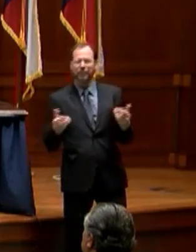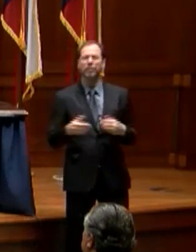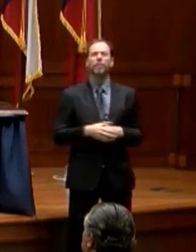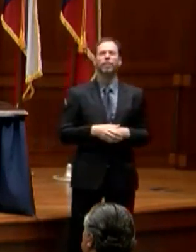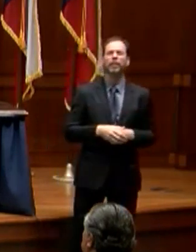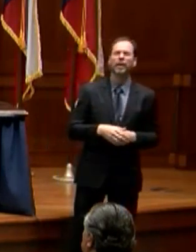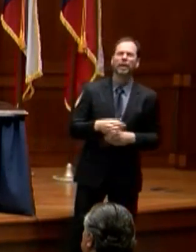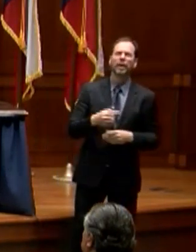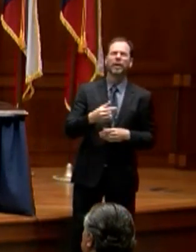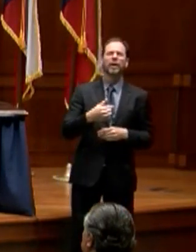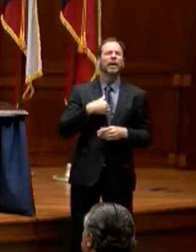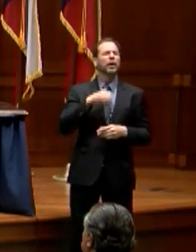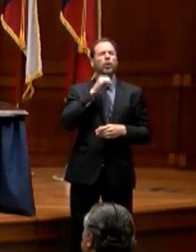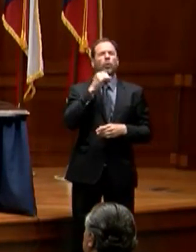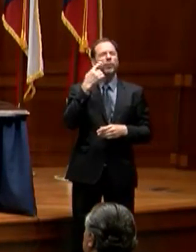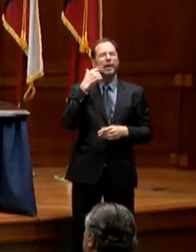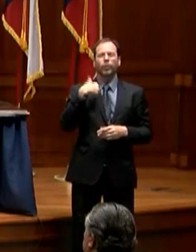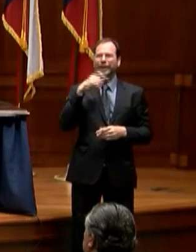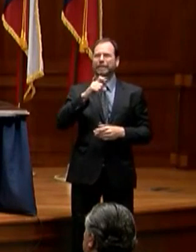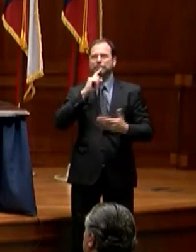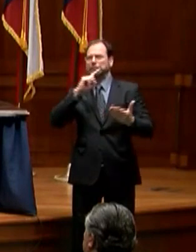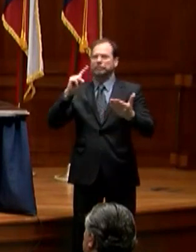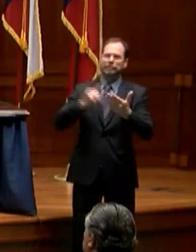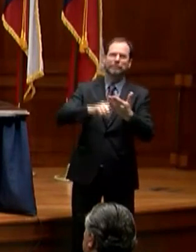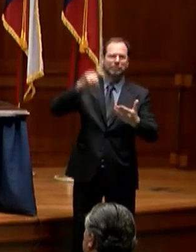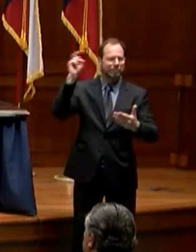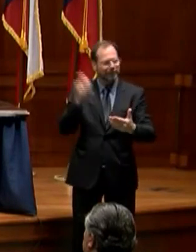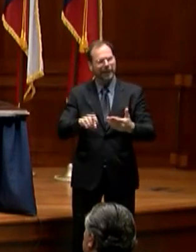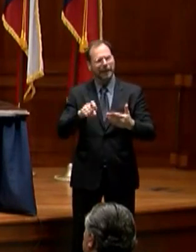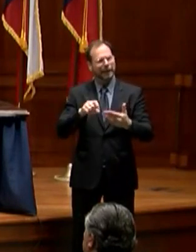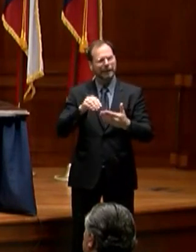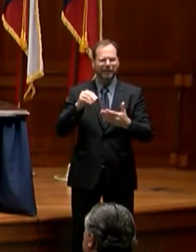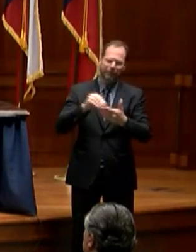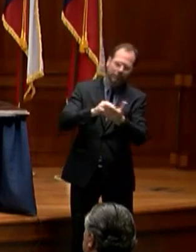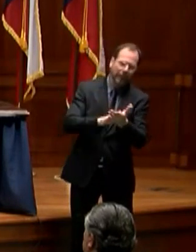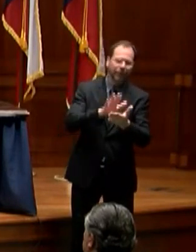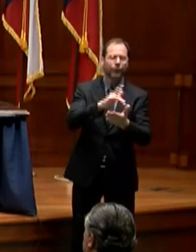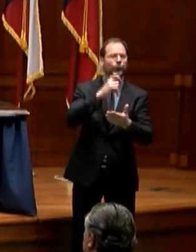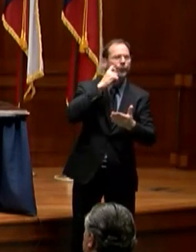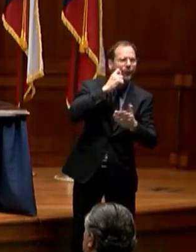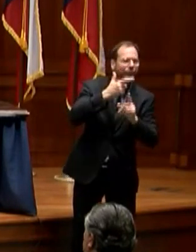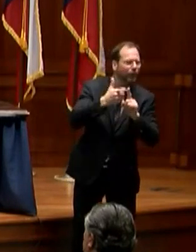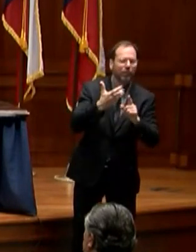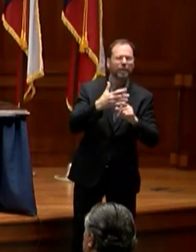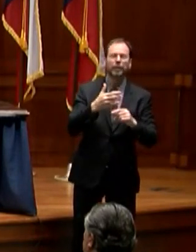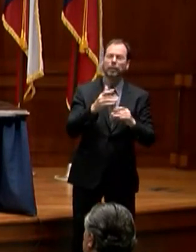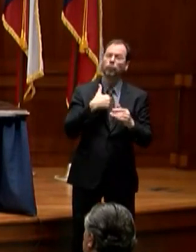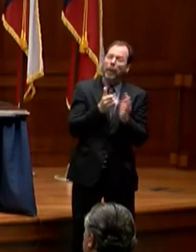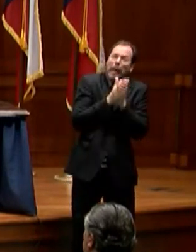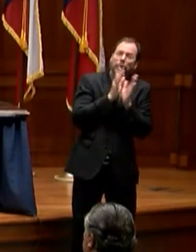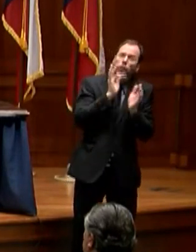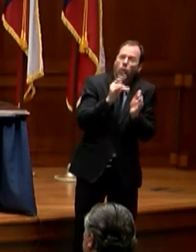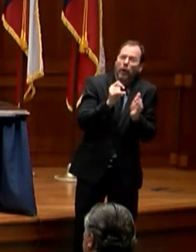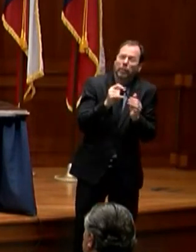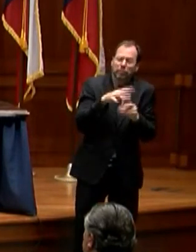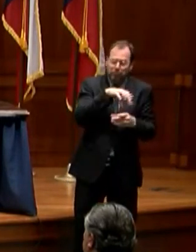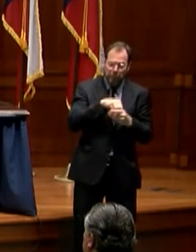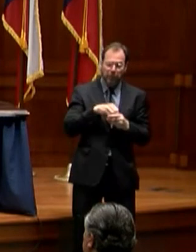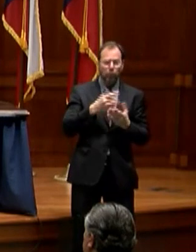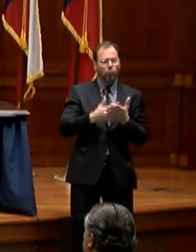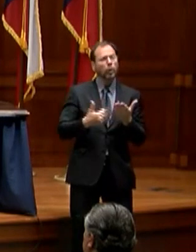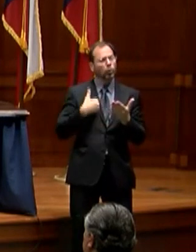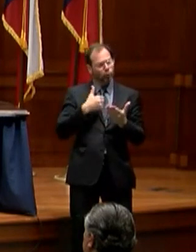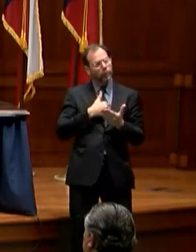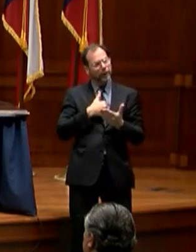anything about mandating it. We ask for it. It's part of the reporting that we have